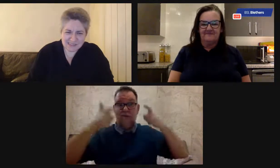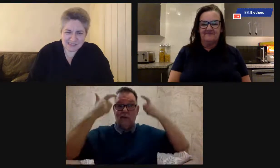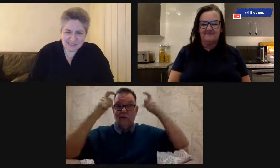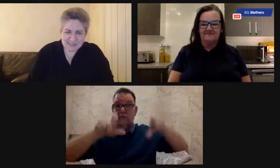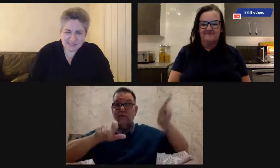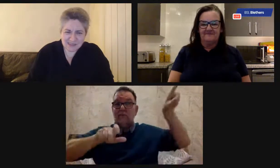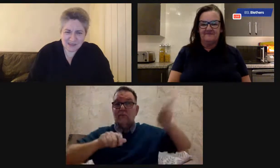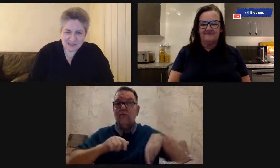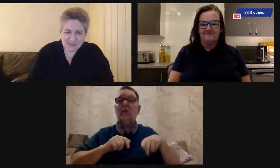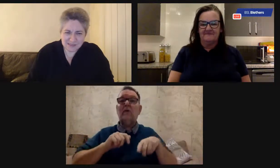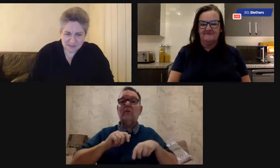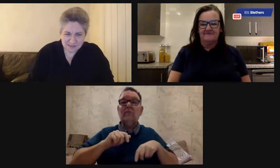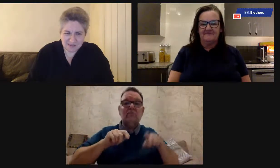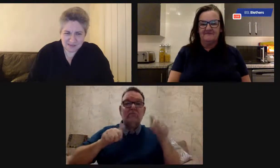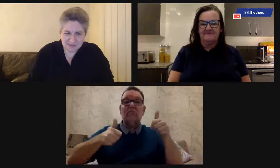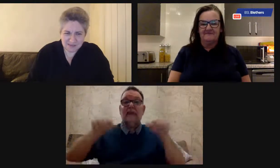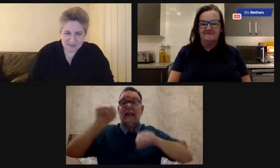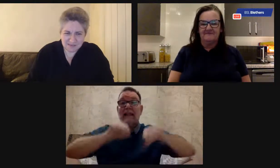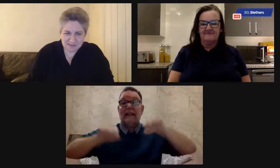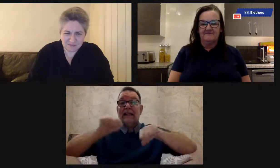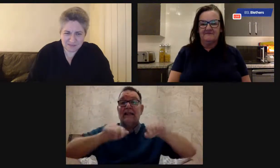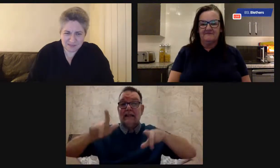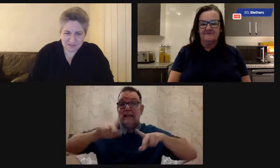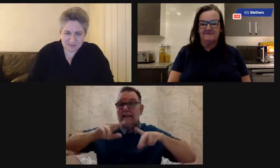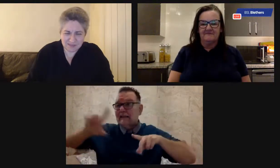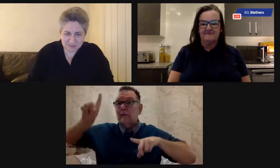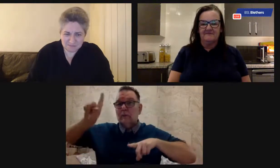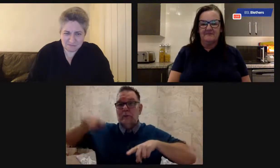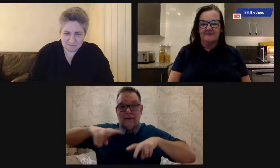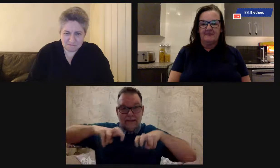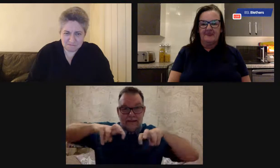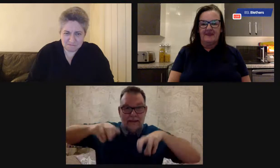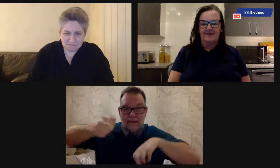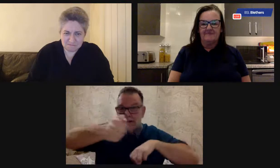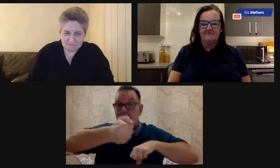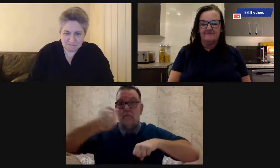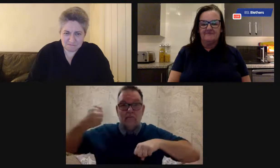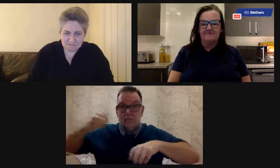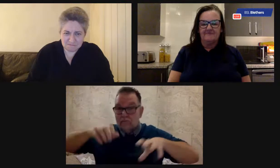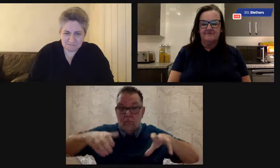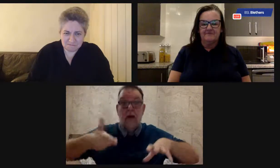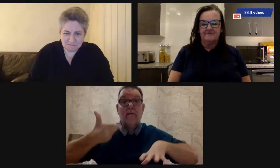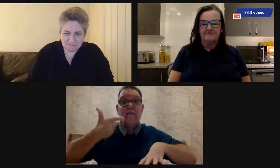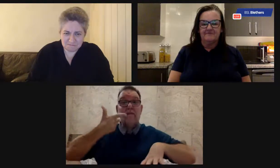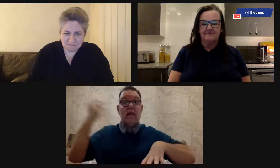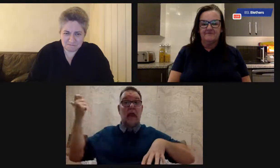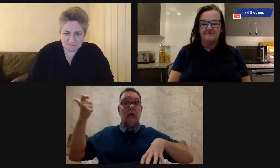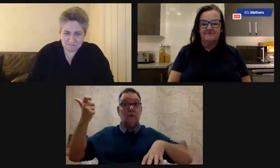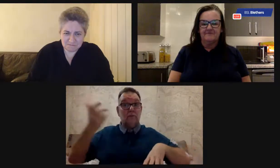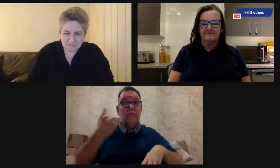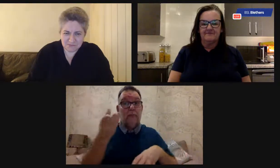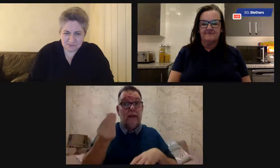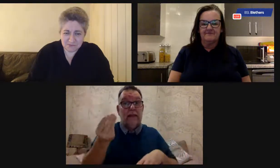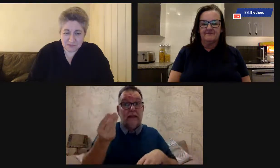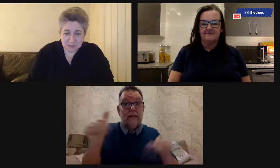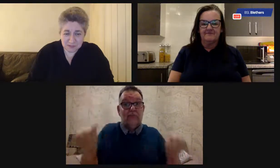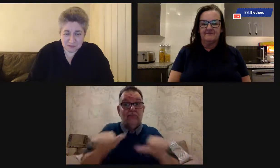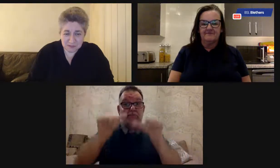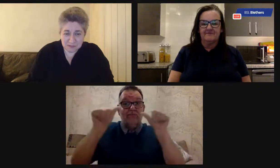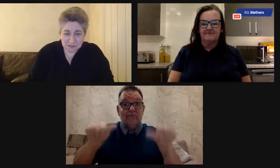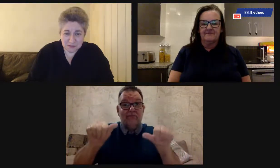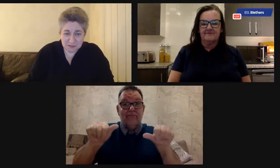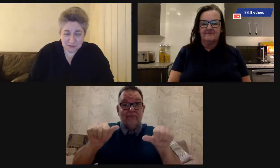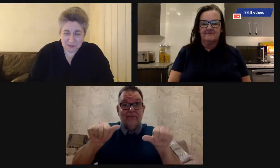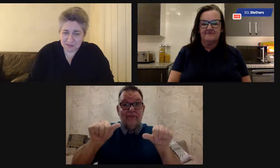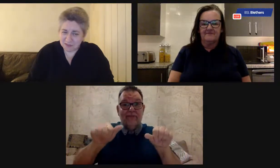in, so Mike had texted the hotel or the accommodation, the cleaners, to say, "Hang on, I'll have a wee look." And they looked